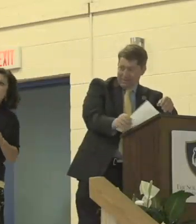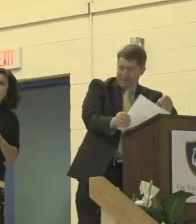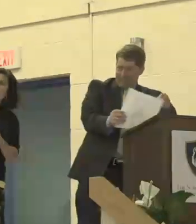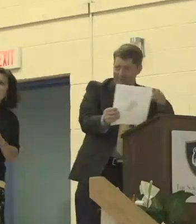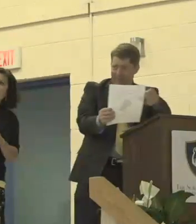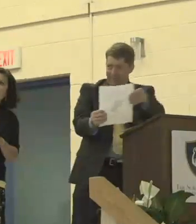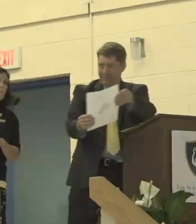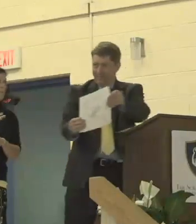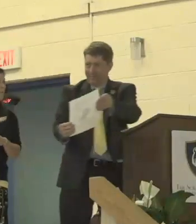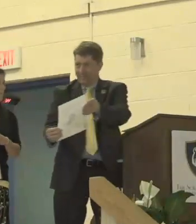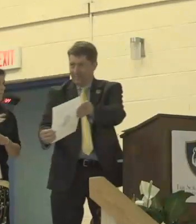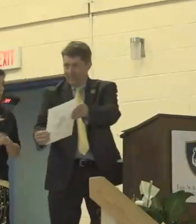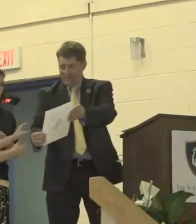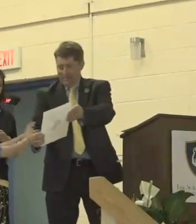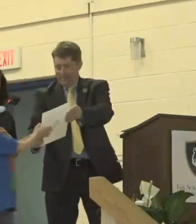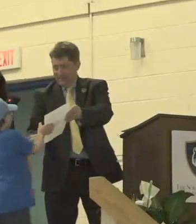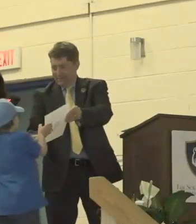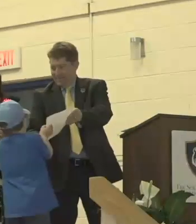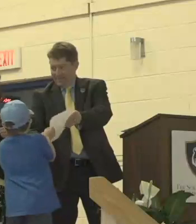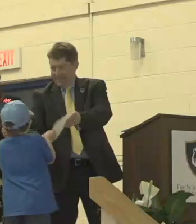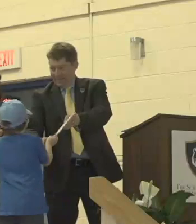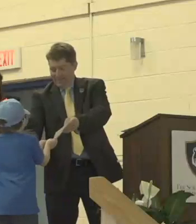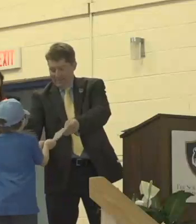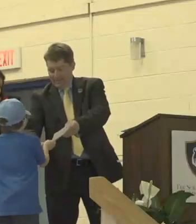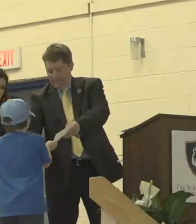for excellence in spelling and math. So great job.